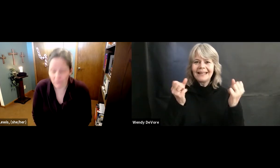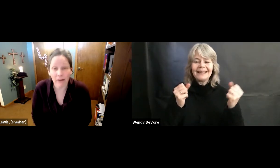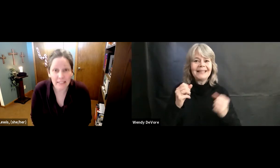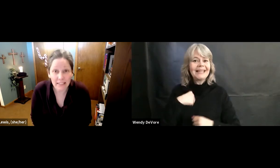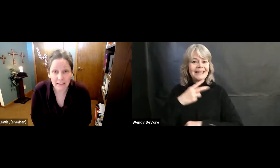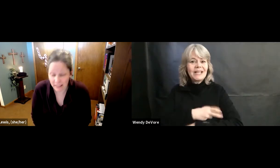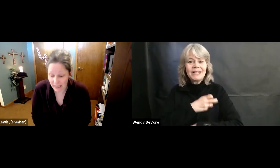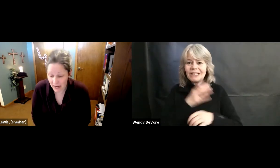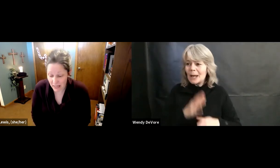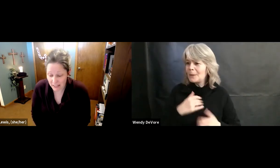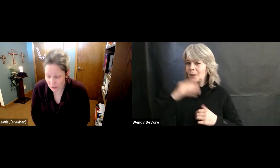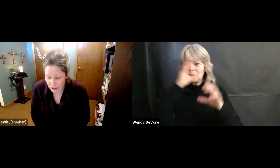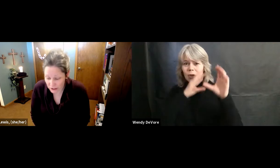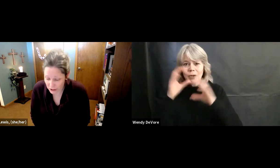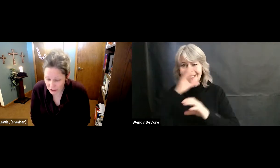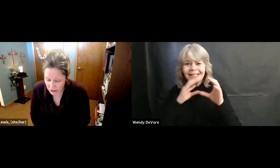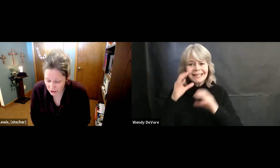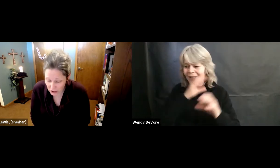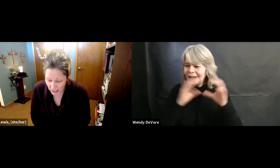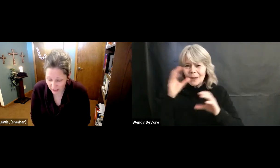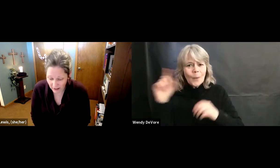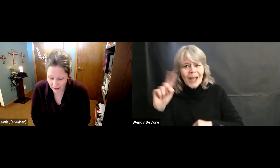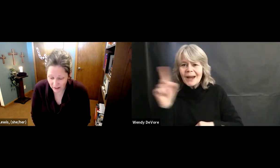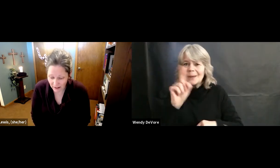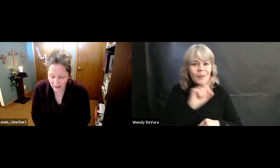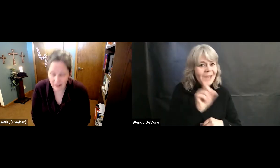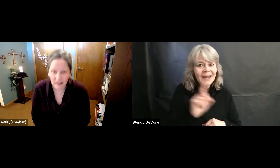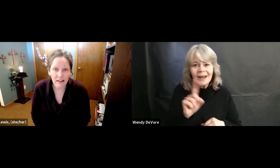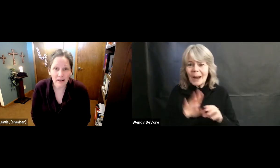and frantically searching, searching, searching,